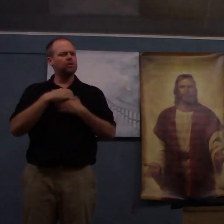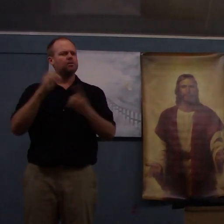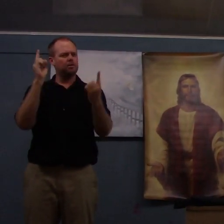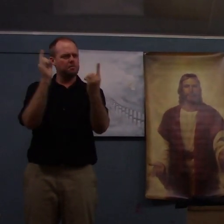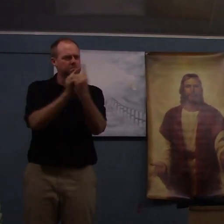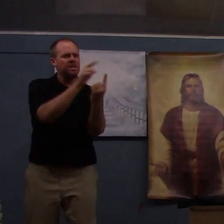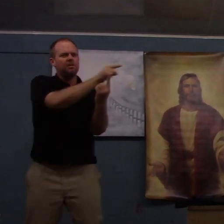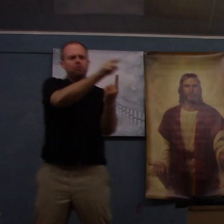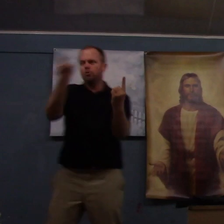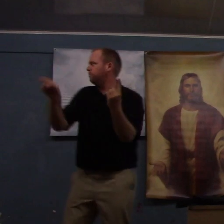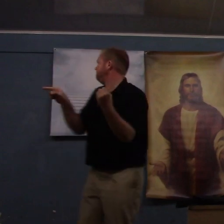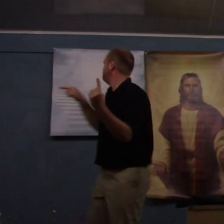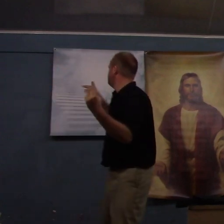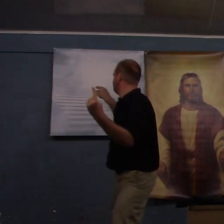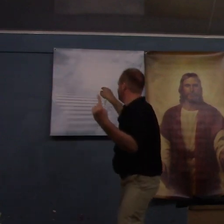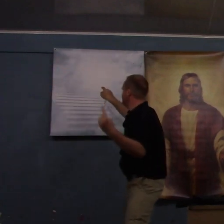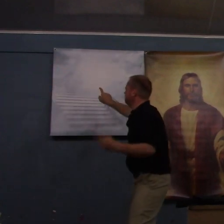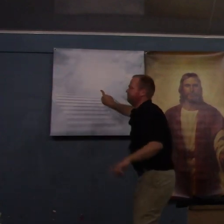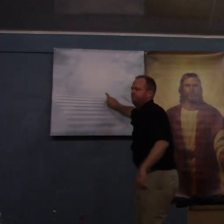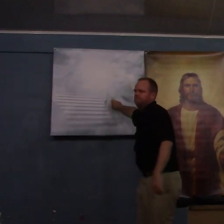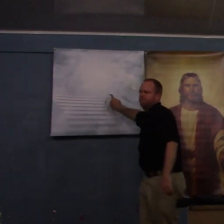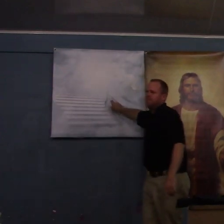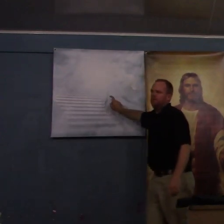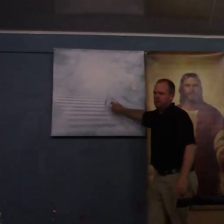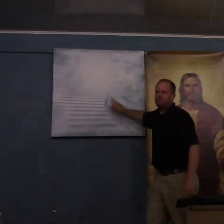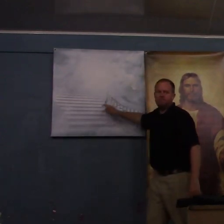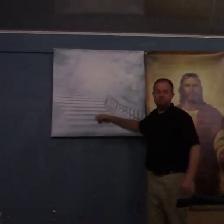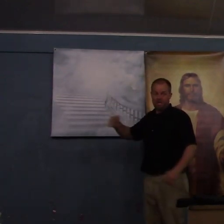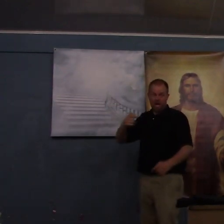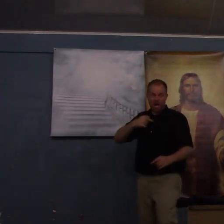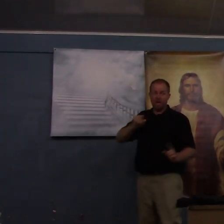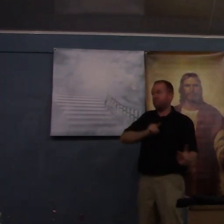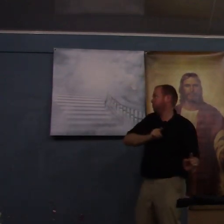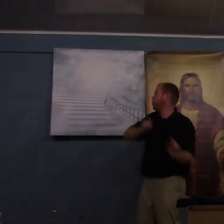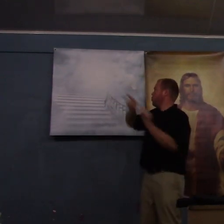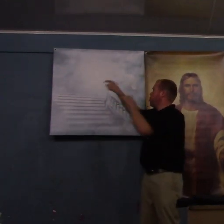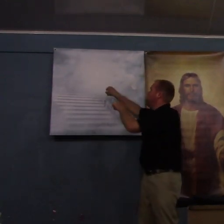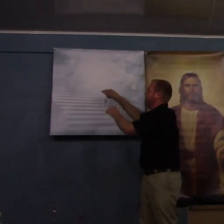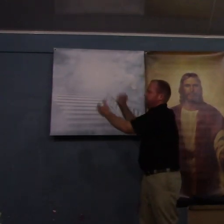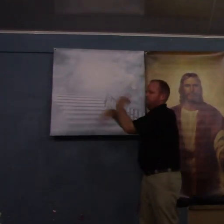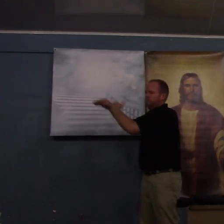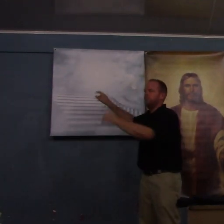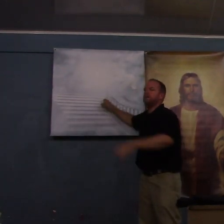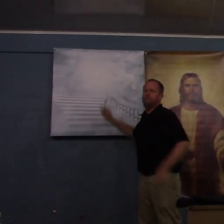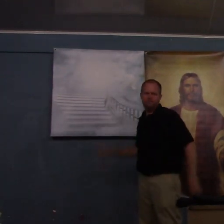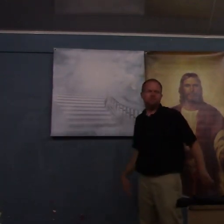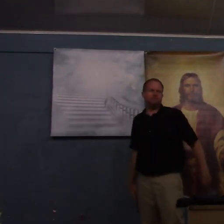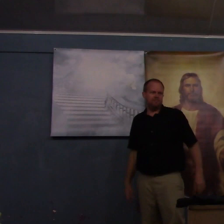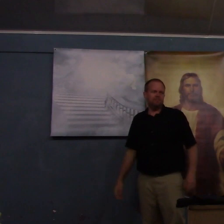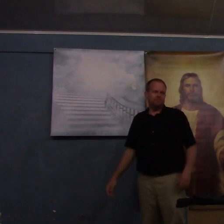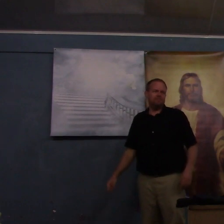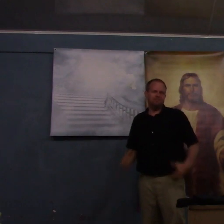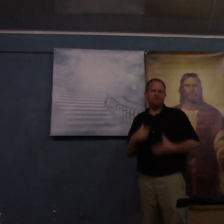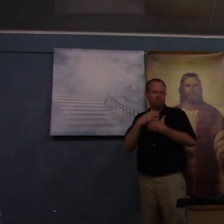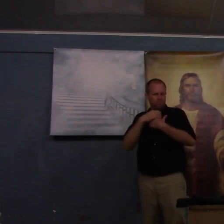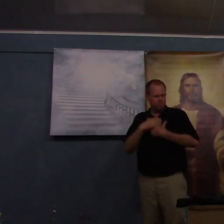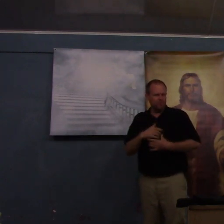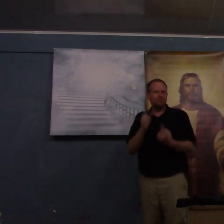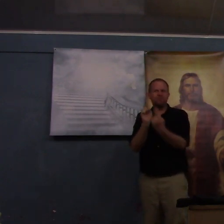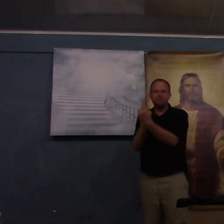But one thing is true. I have a desire to meet all of you in heaven.